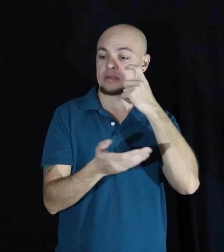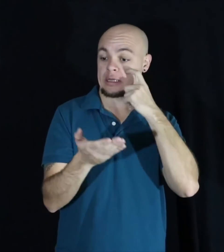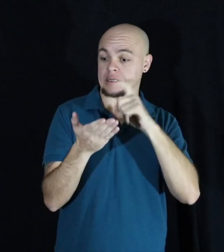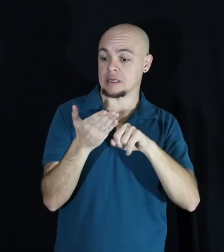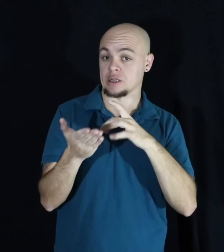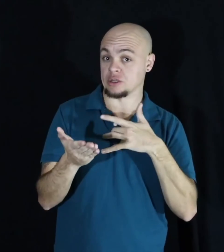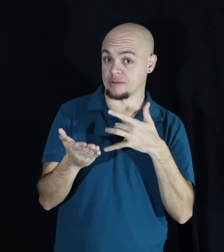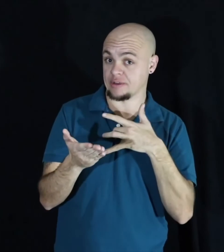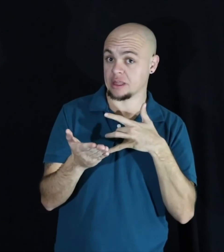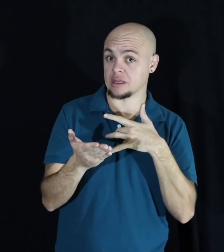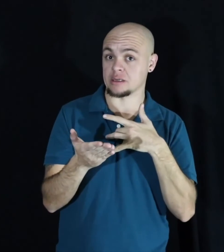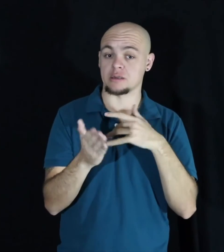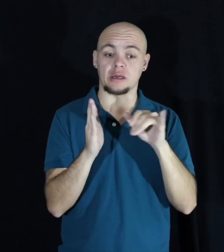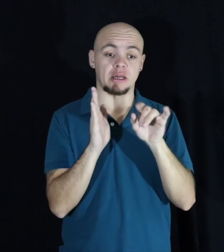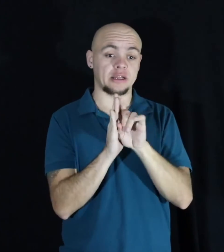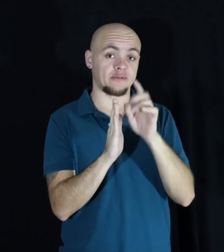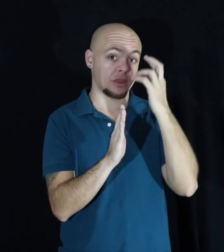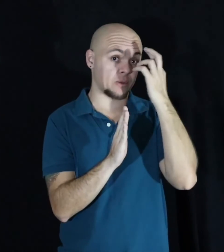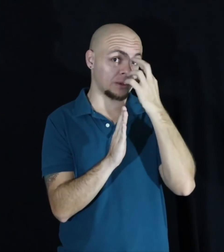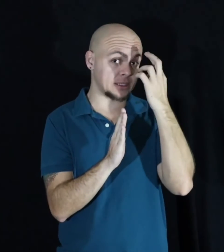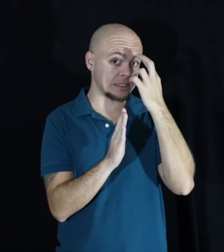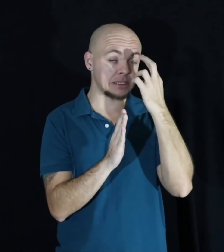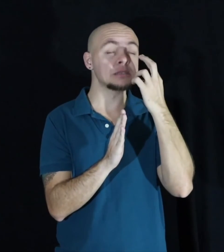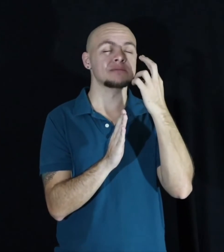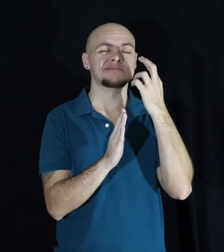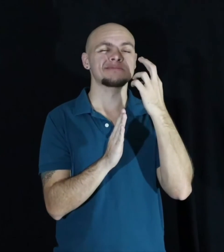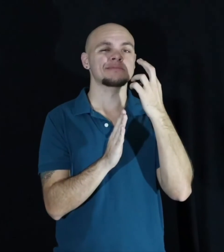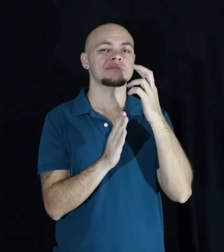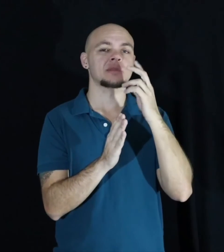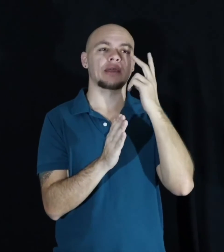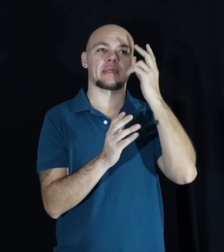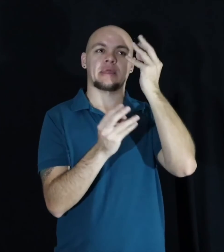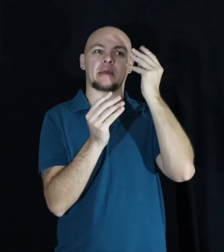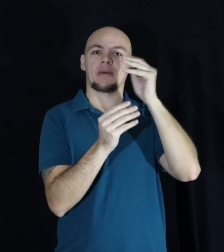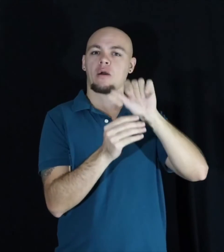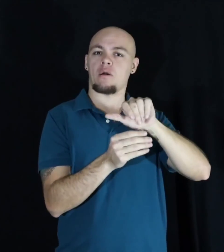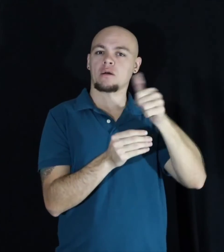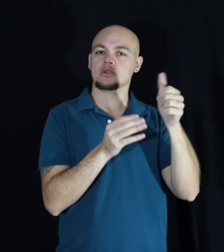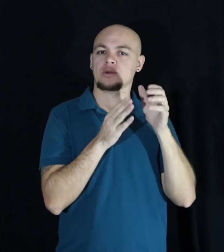feeling, identify the cause, and consider the alternative.